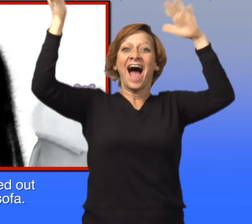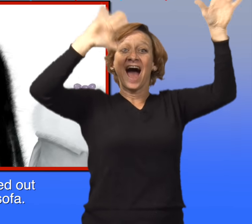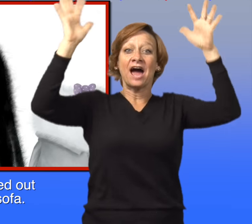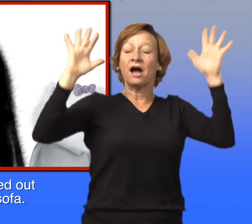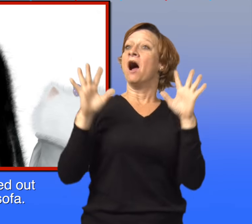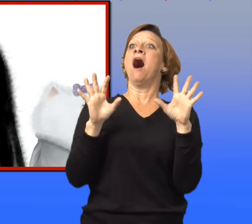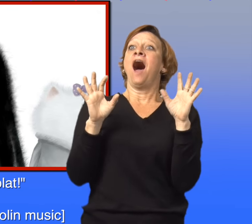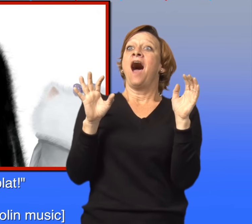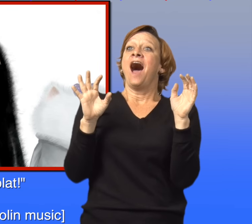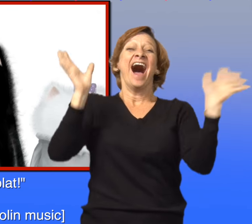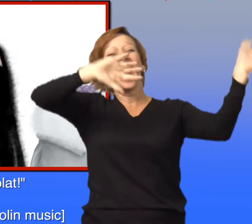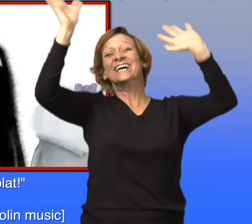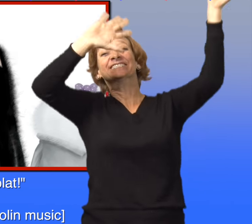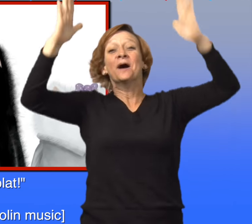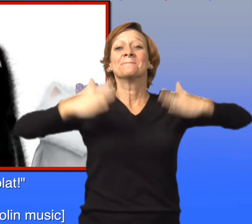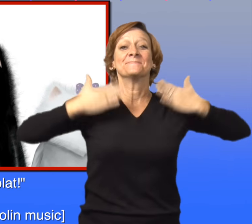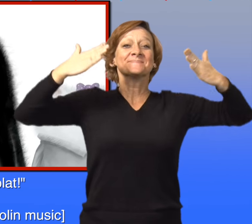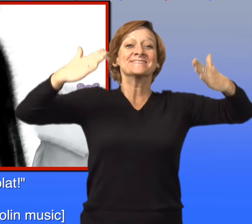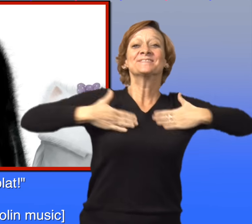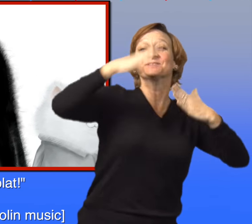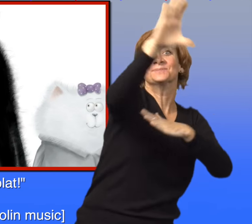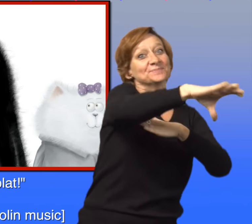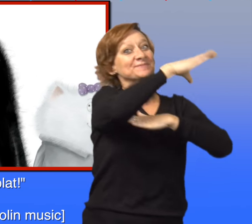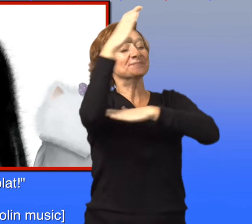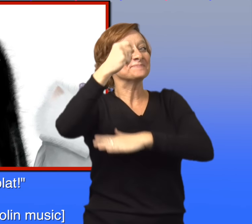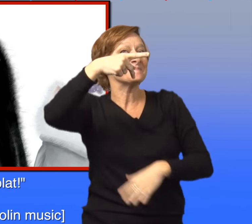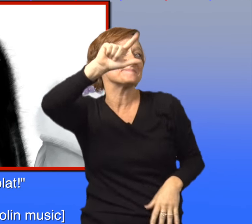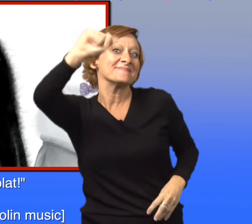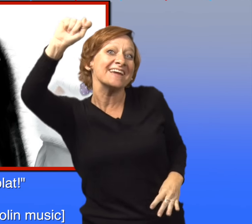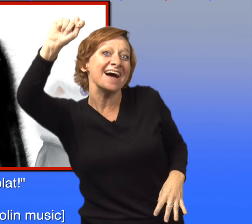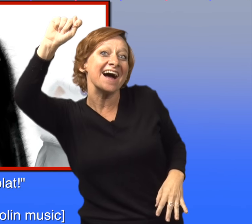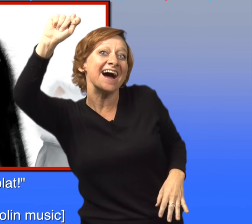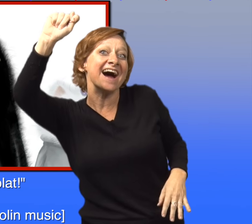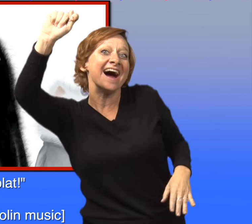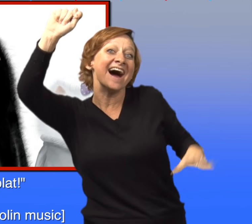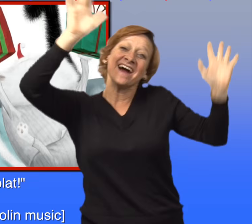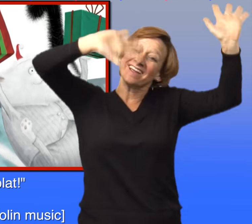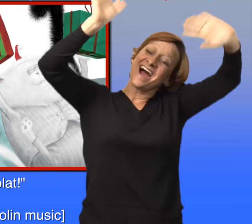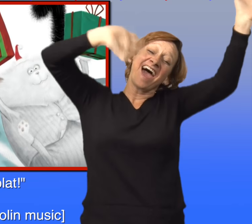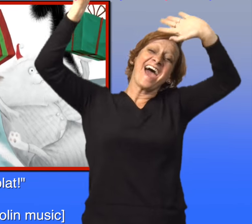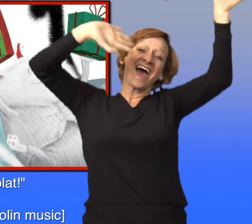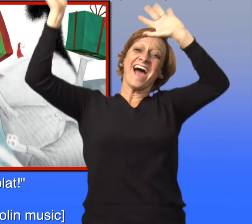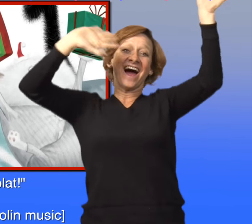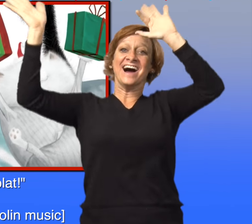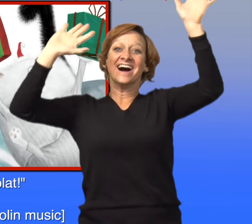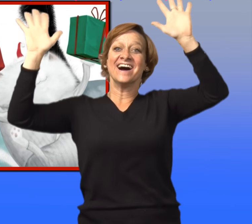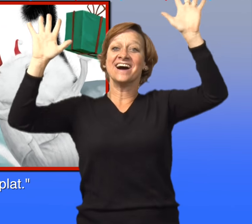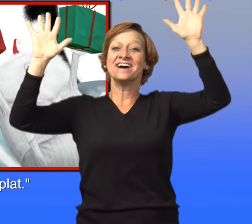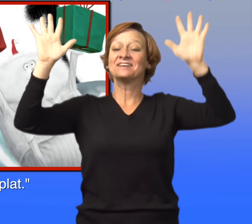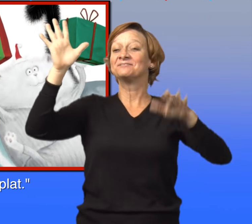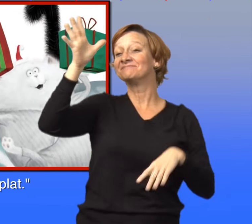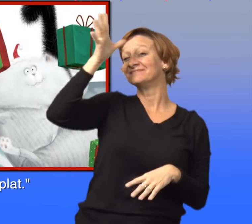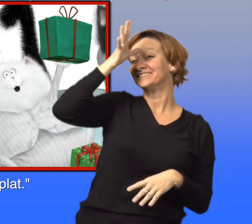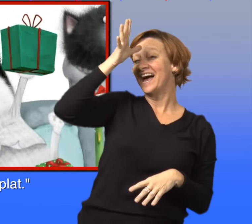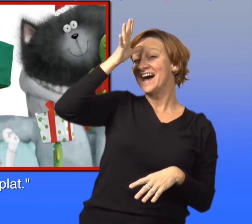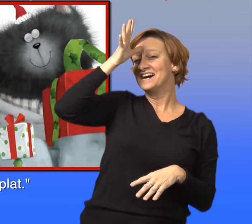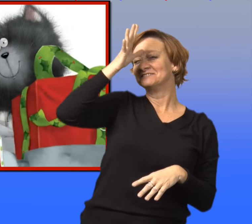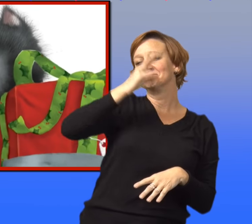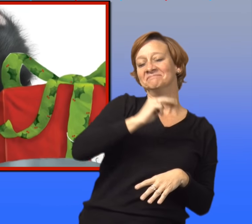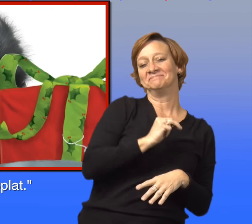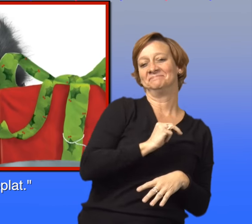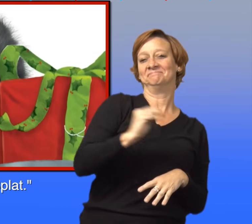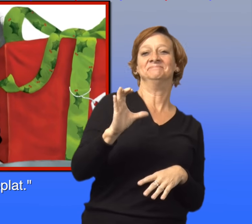the sofa. Merry Christmas, Splat! They cheered. Merry Christmas,